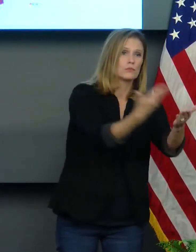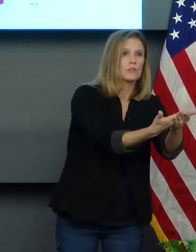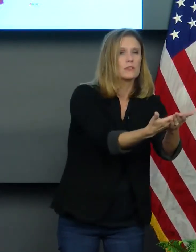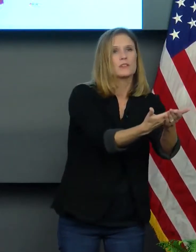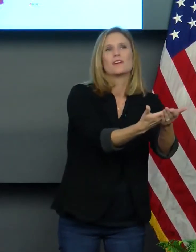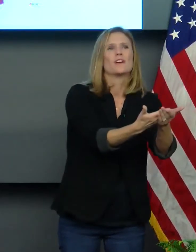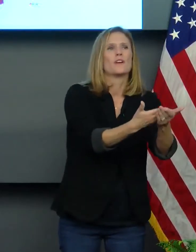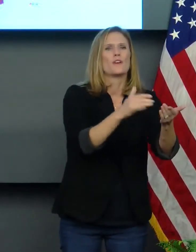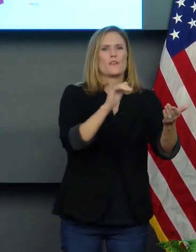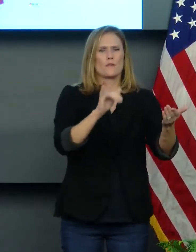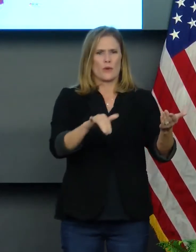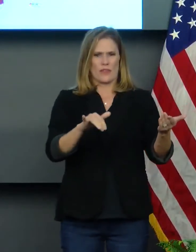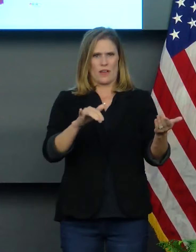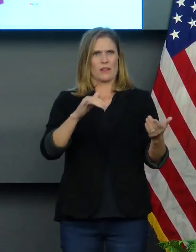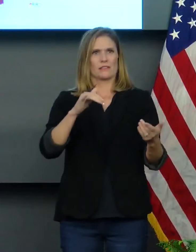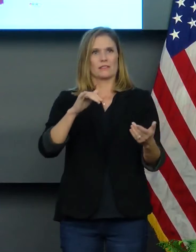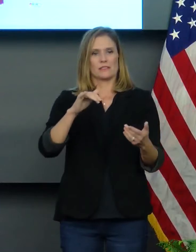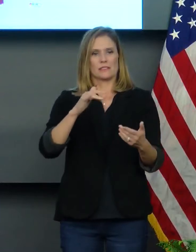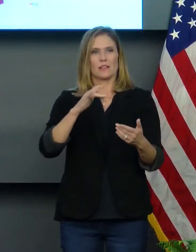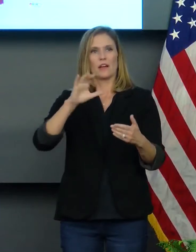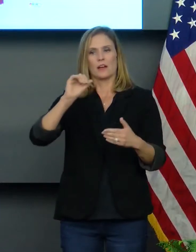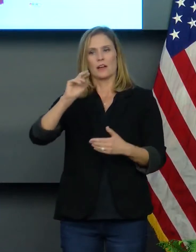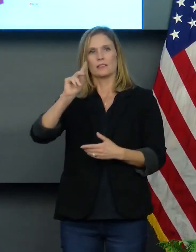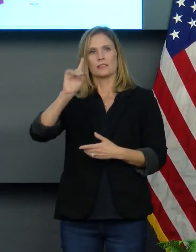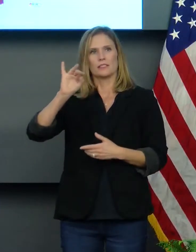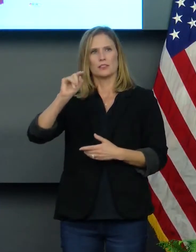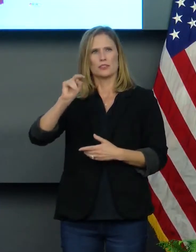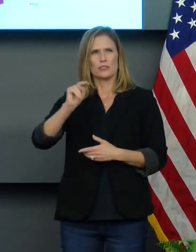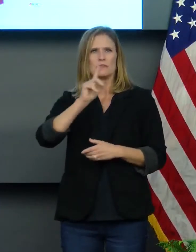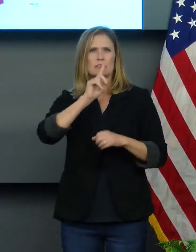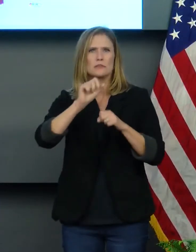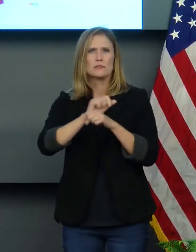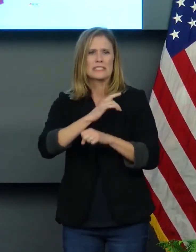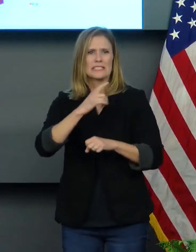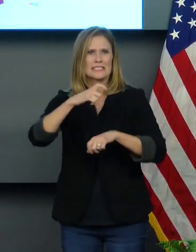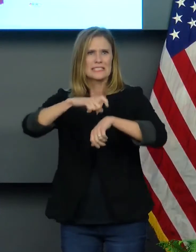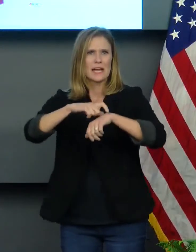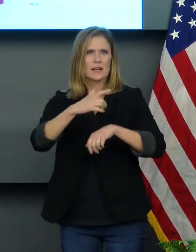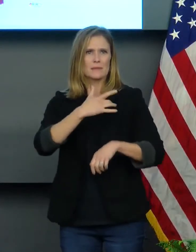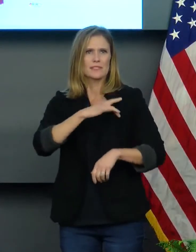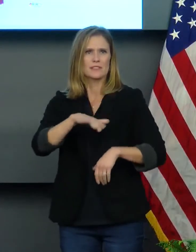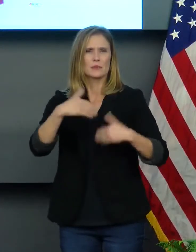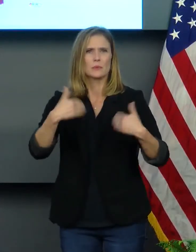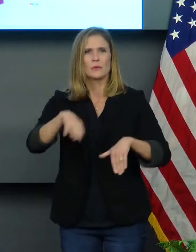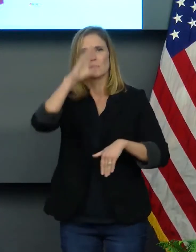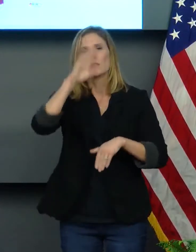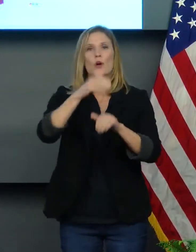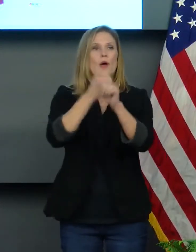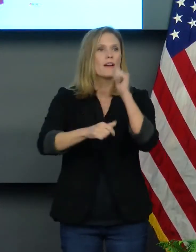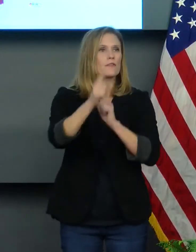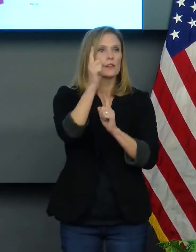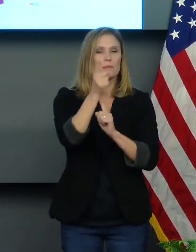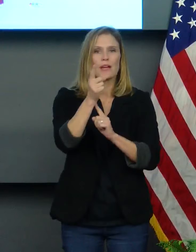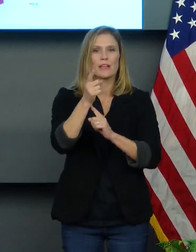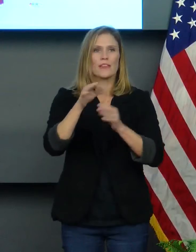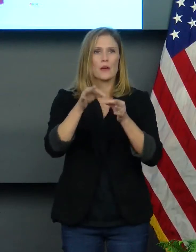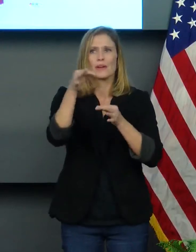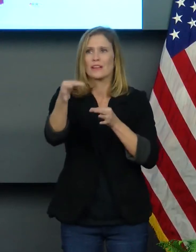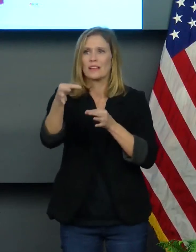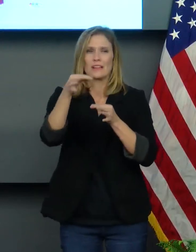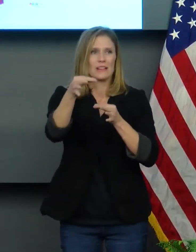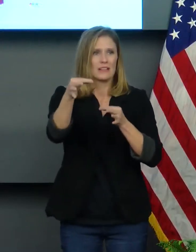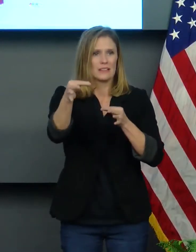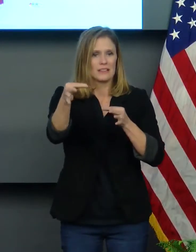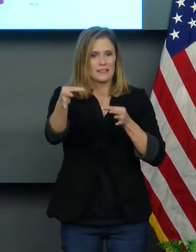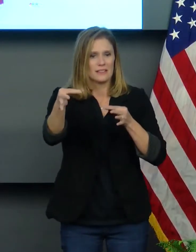is amongst the most time-sensitive conditions that we have in medicine. And we know every minute that we delay getting a